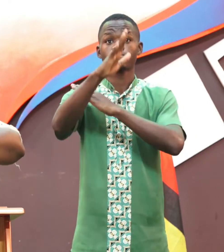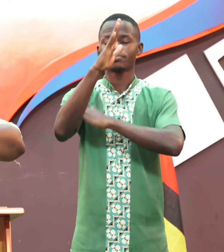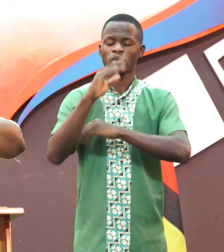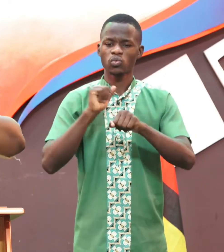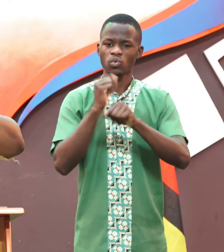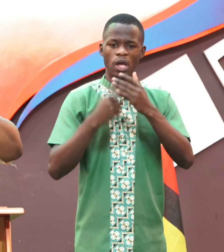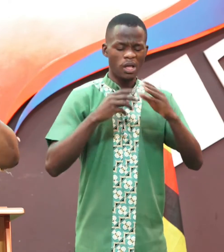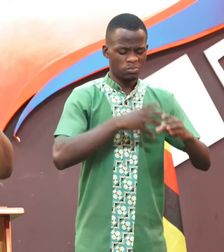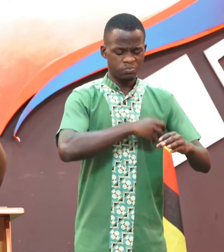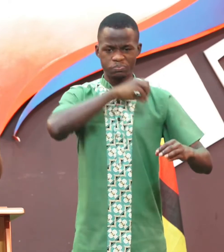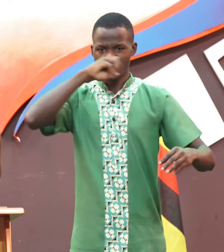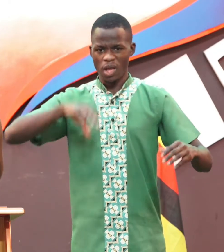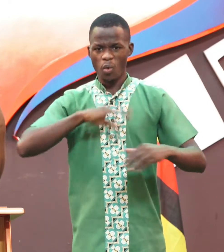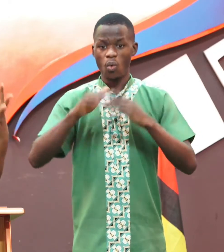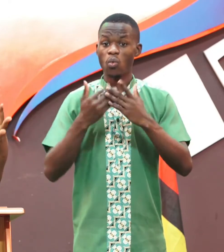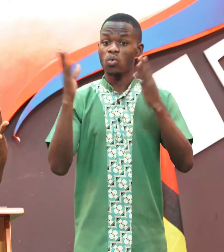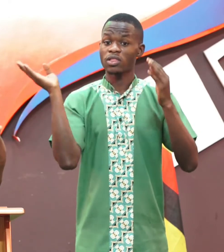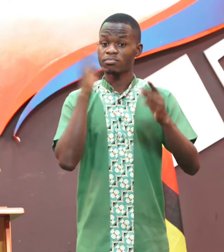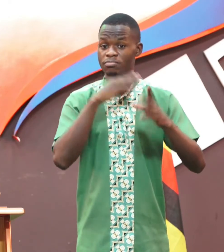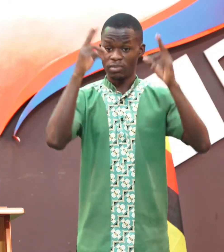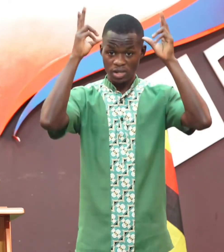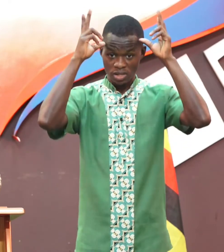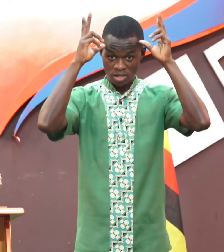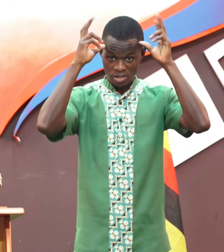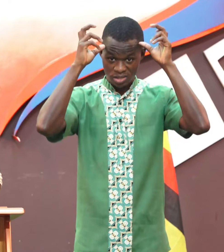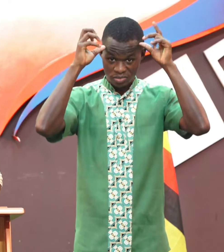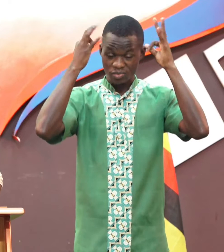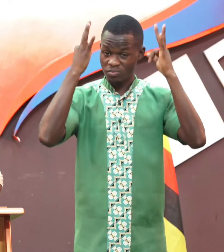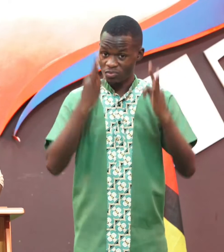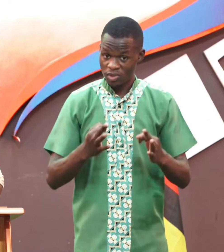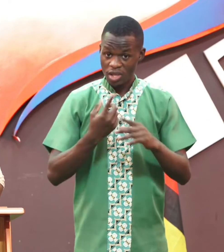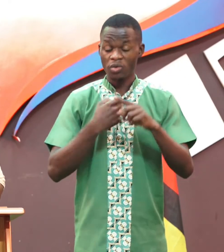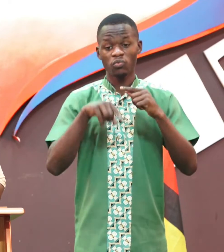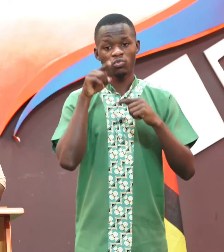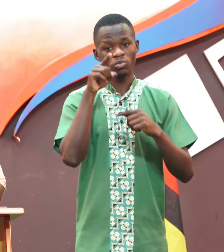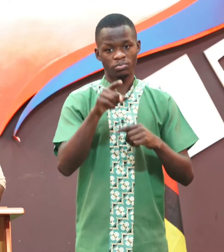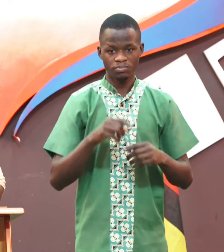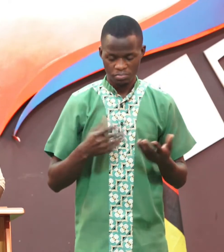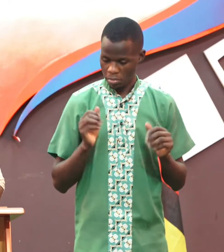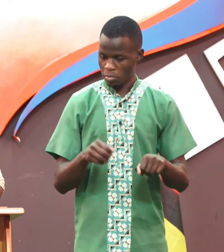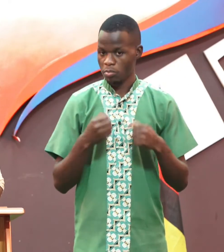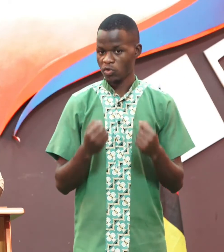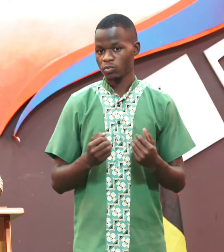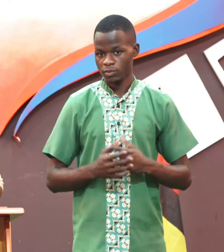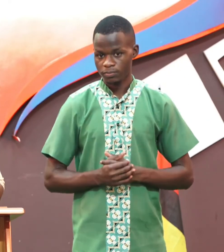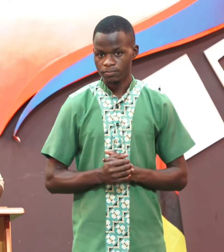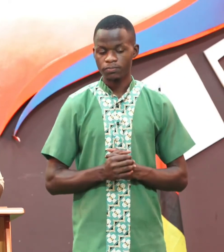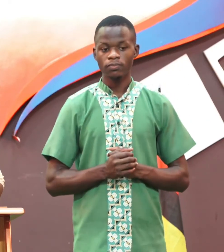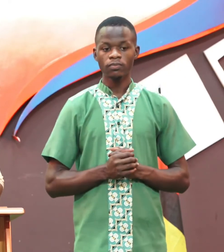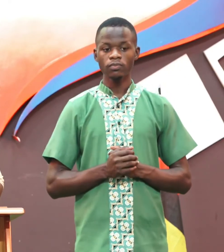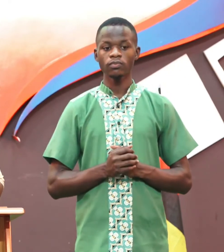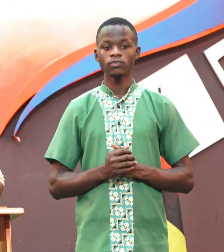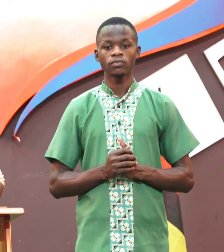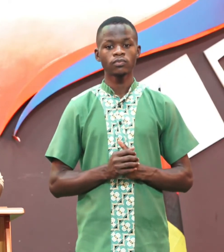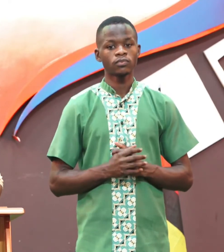mu mirandira gya bukaawu egyo. Some of us grew up in bitterness. That is what you were suckled on. It's what